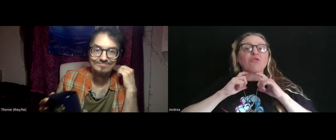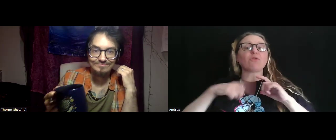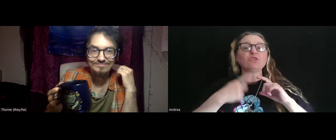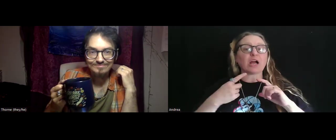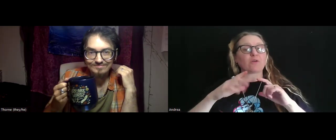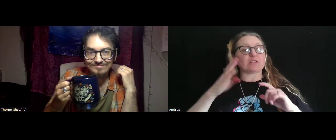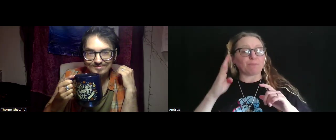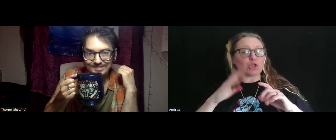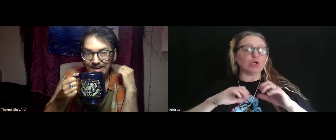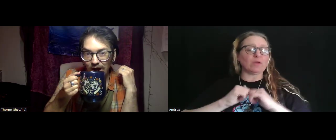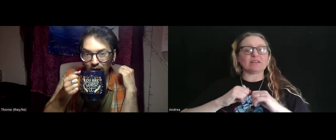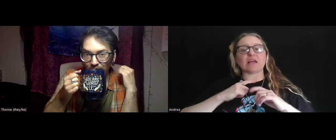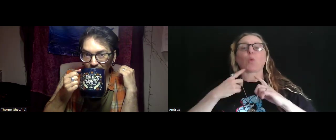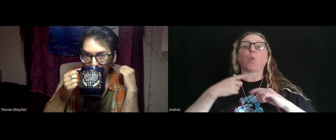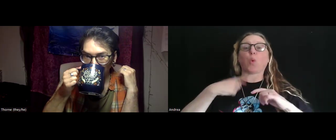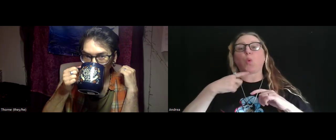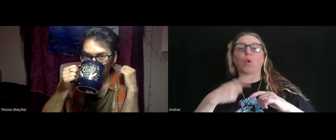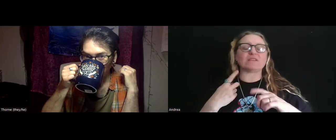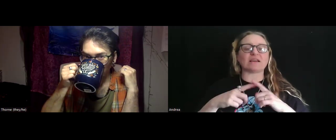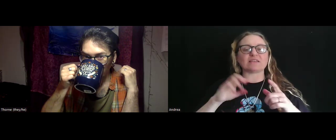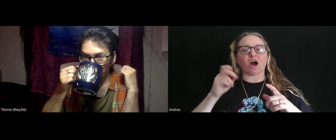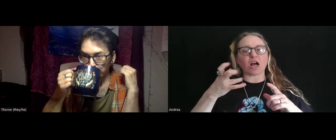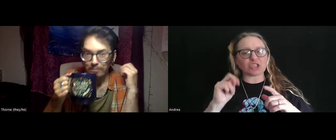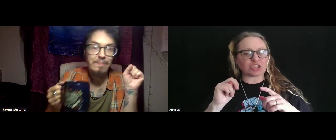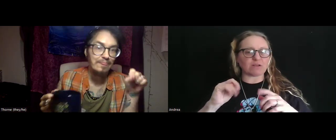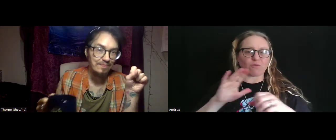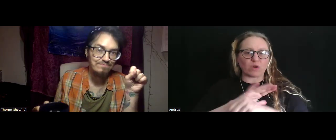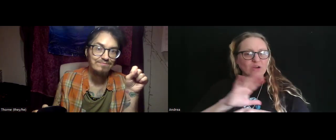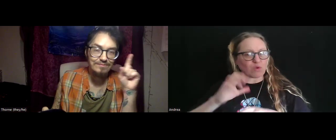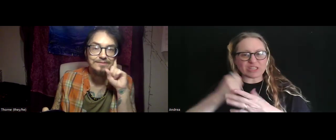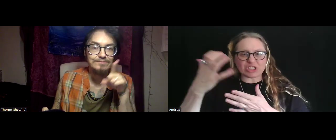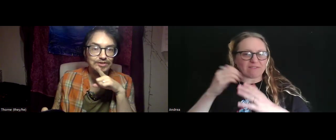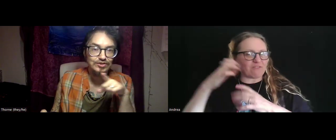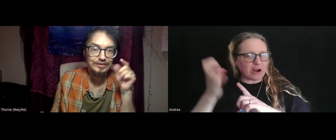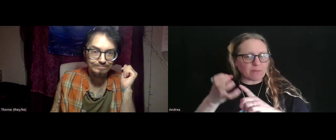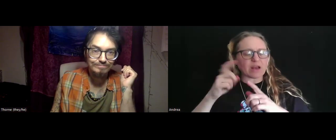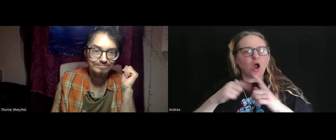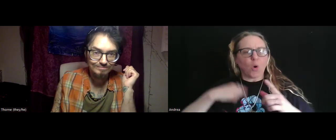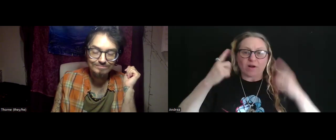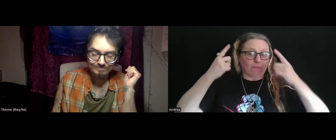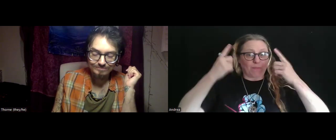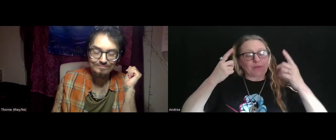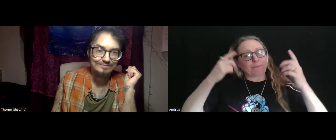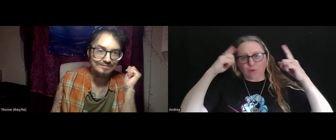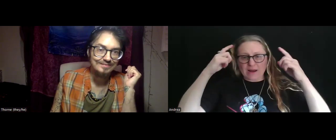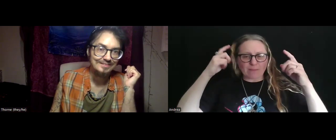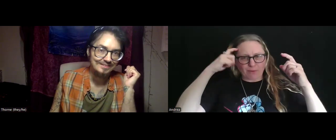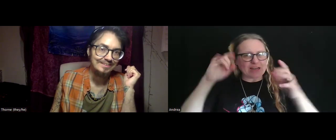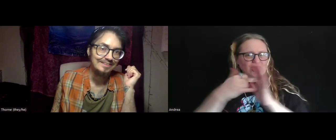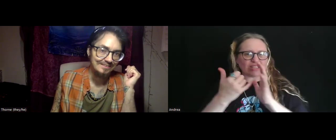throat chakra is blue with this like it's like this oxygen rich environment where the brain just has